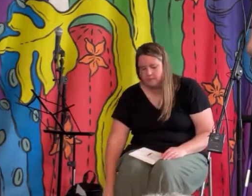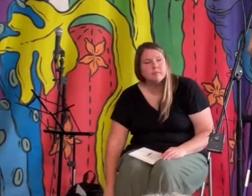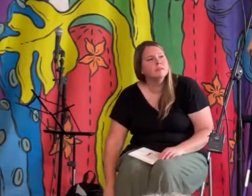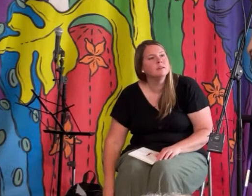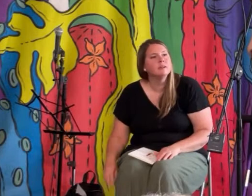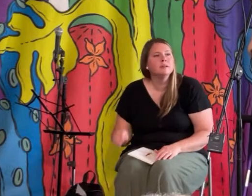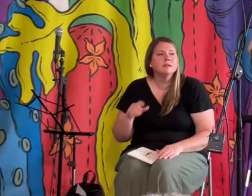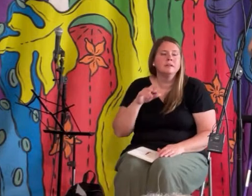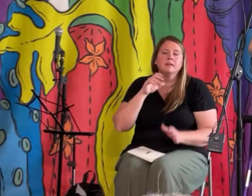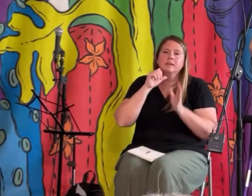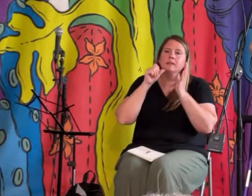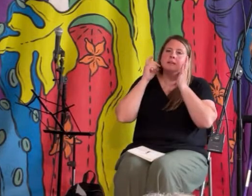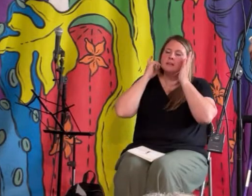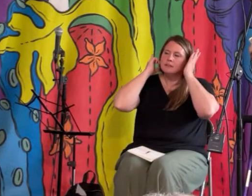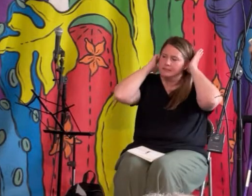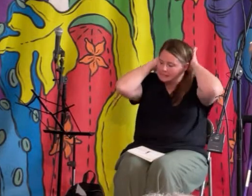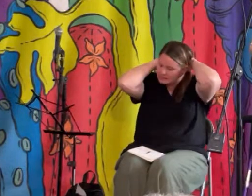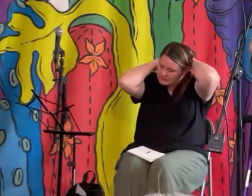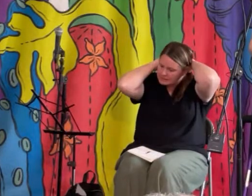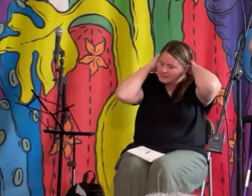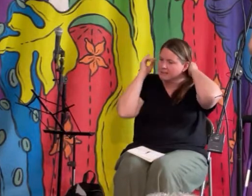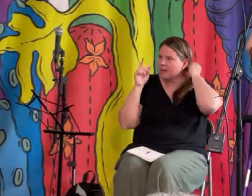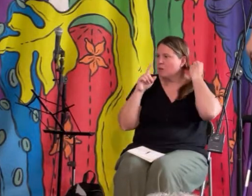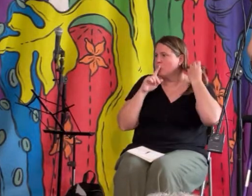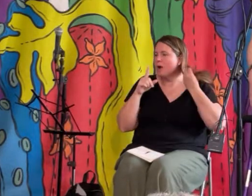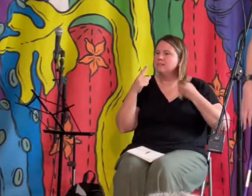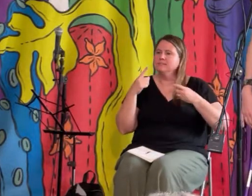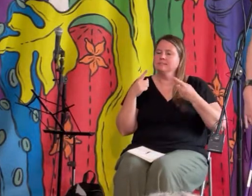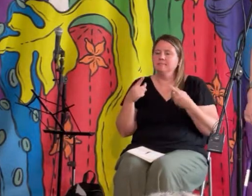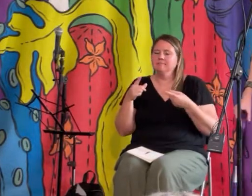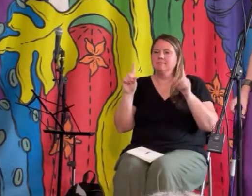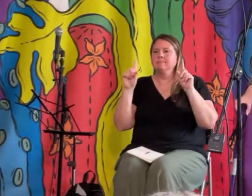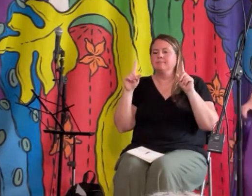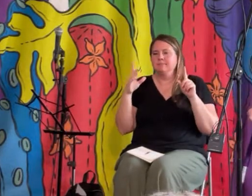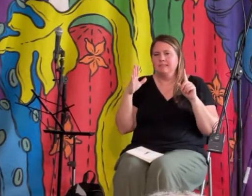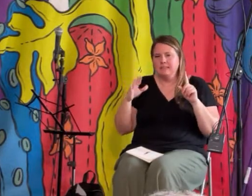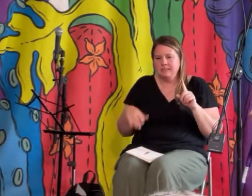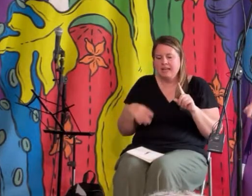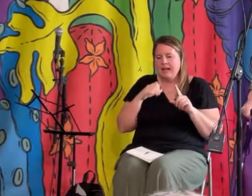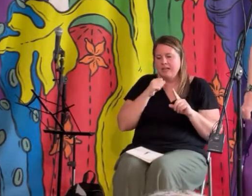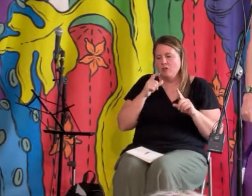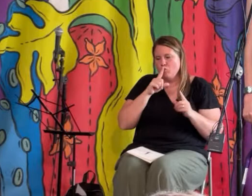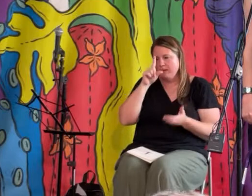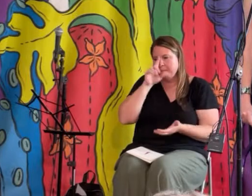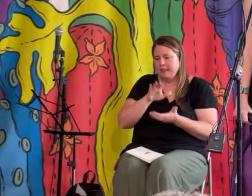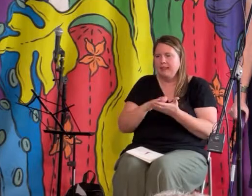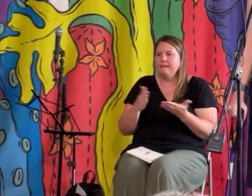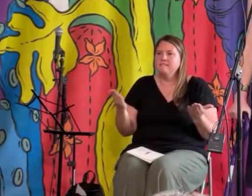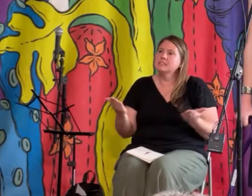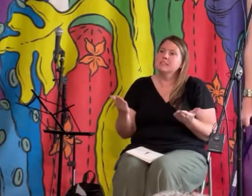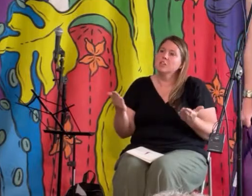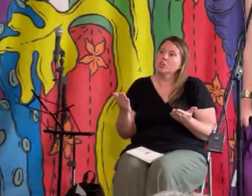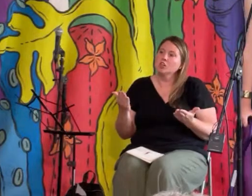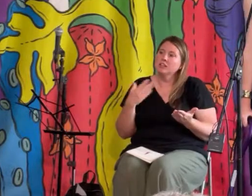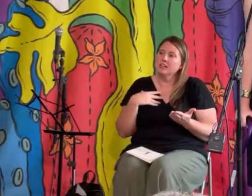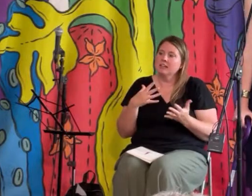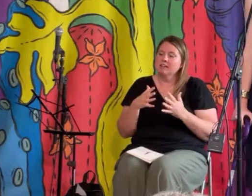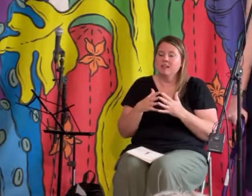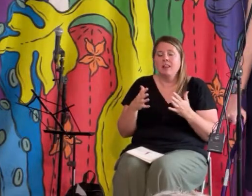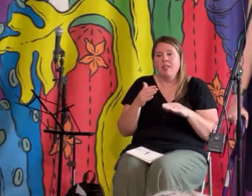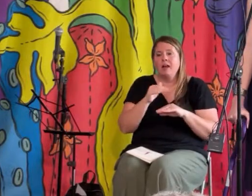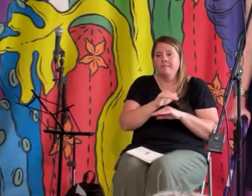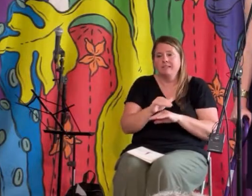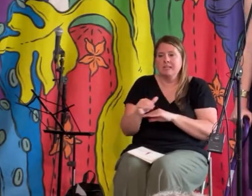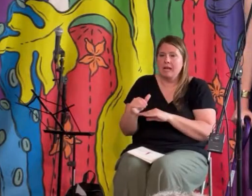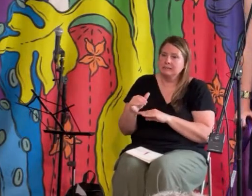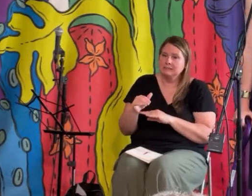It's not quite holding its head up yet. I don't really believe it's here. And I've certainly spent a lot of sleepless nights as I've